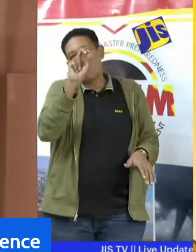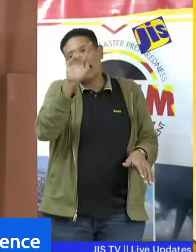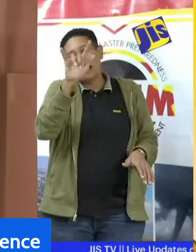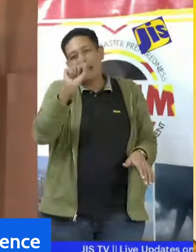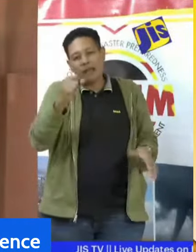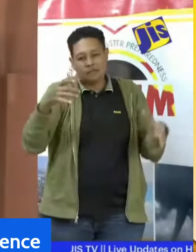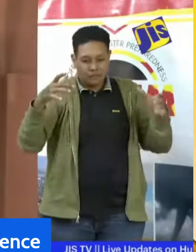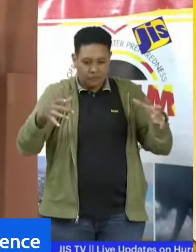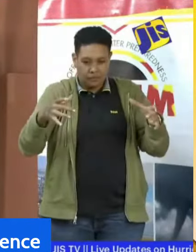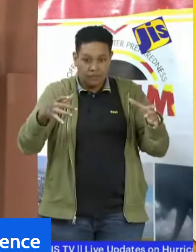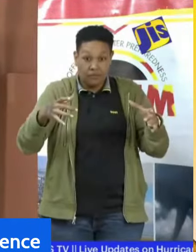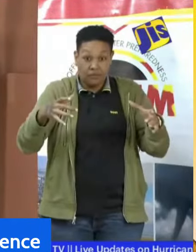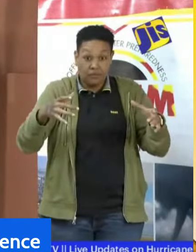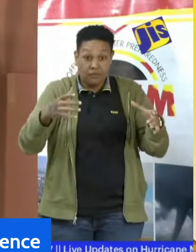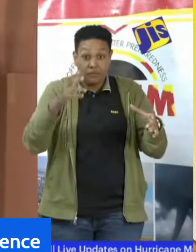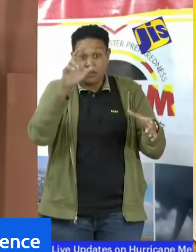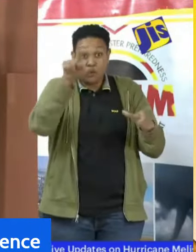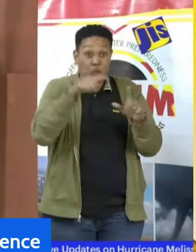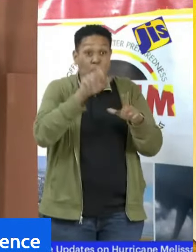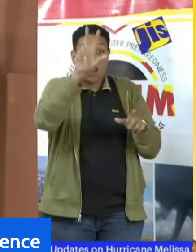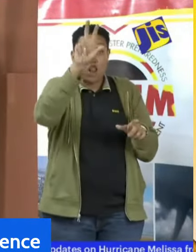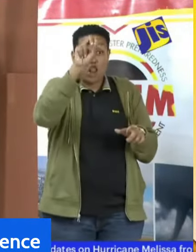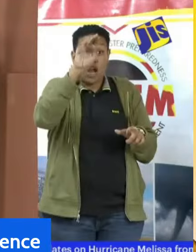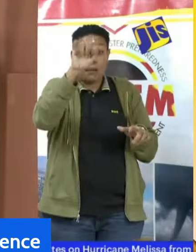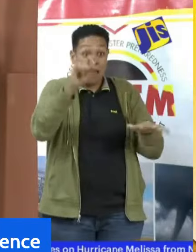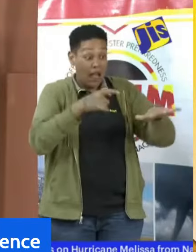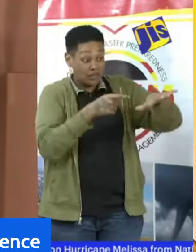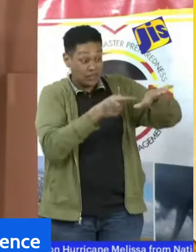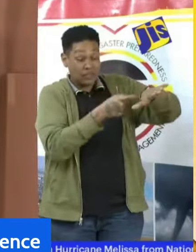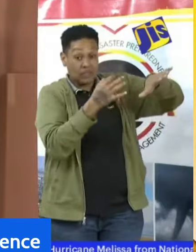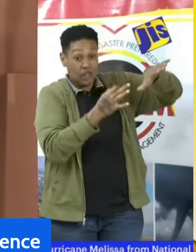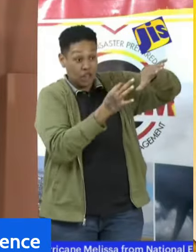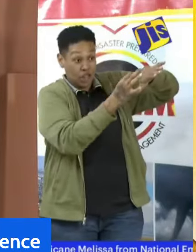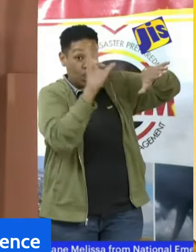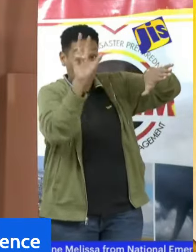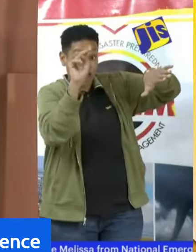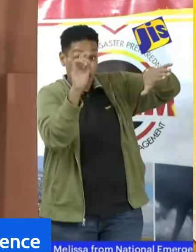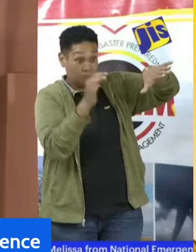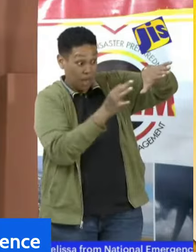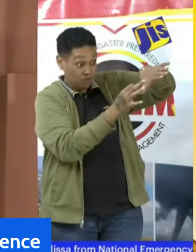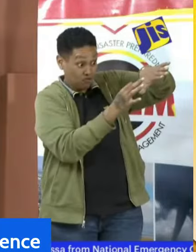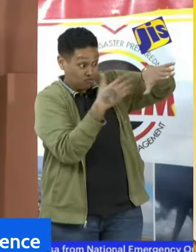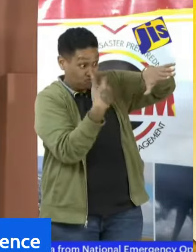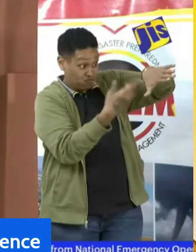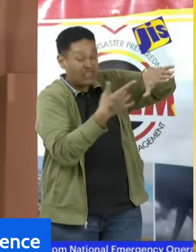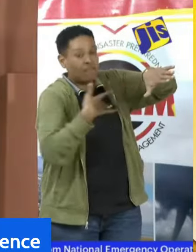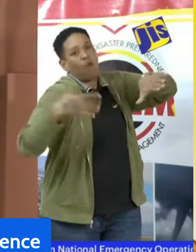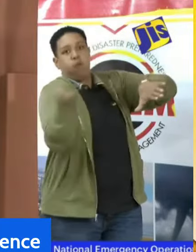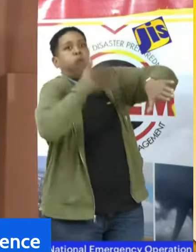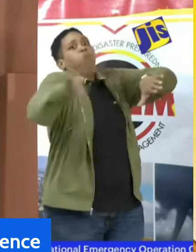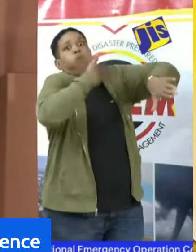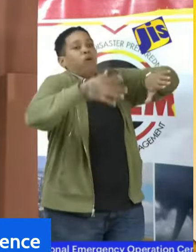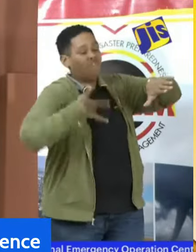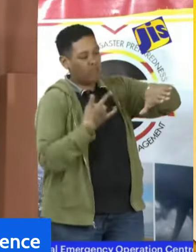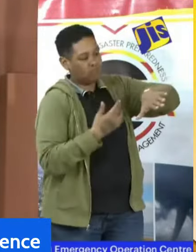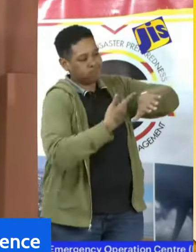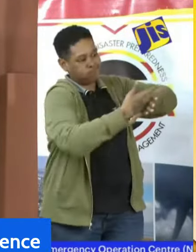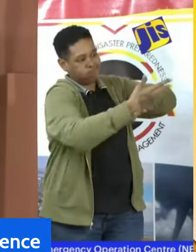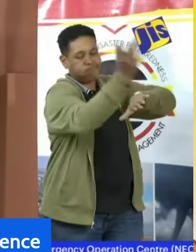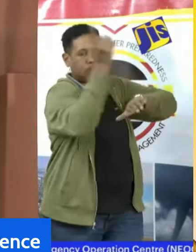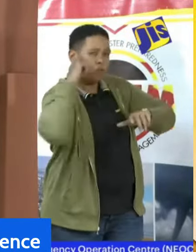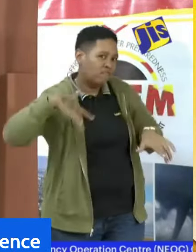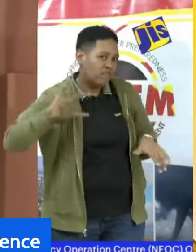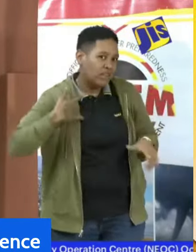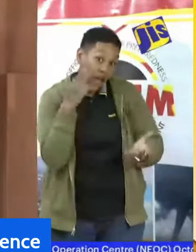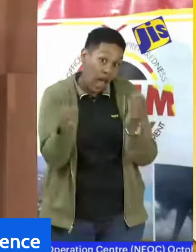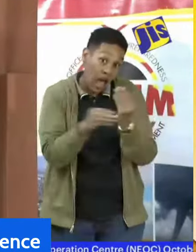So when it gets 30 miles from the coastline, that's when you start to feel those winds. And then, of course, it